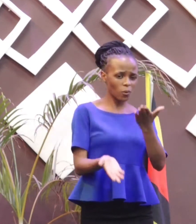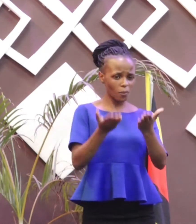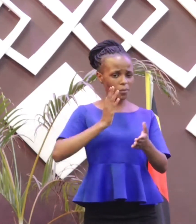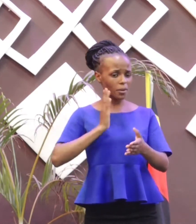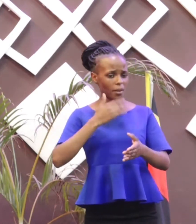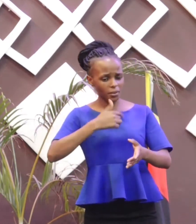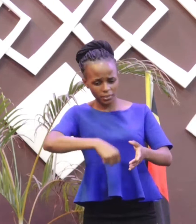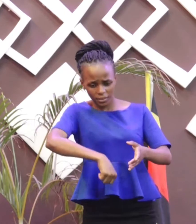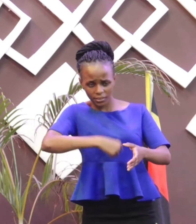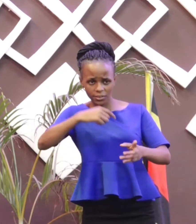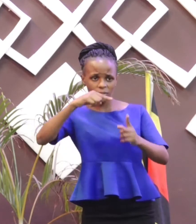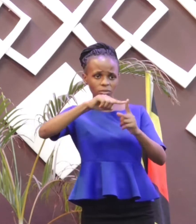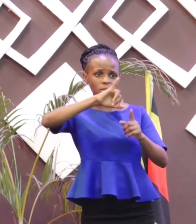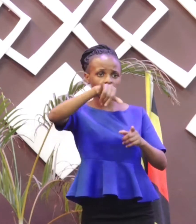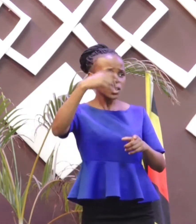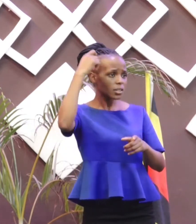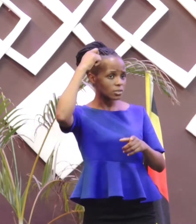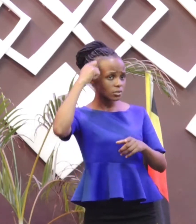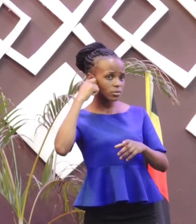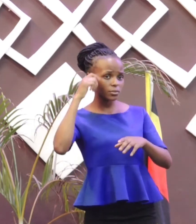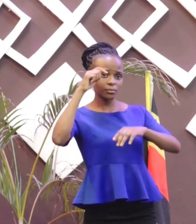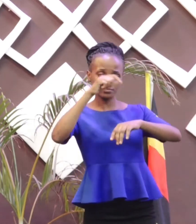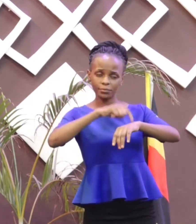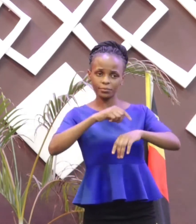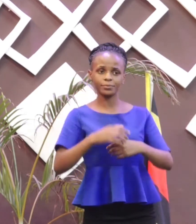nge kanisa tusobola kugamba nti fe mulembe